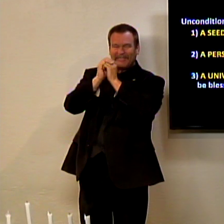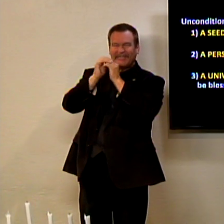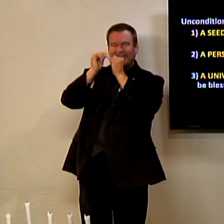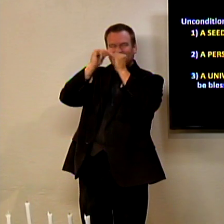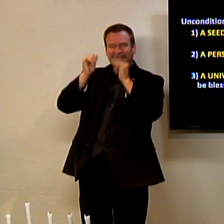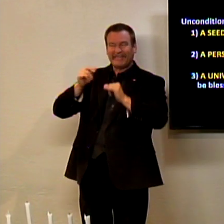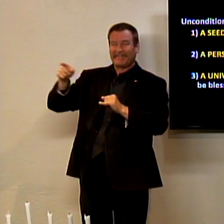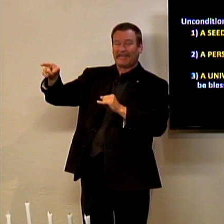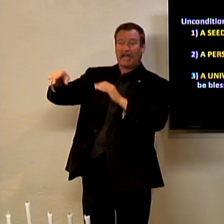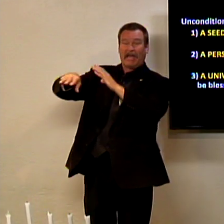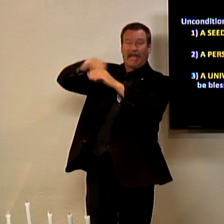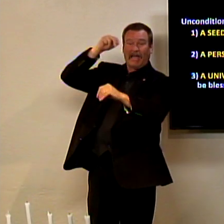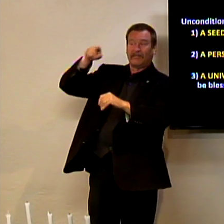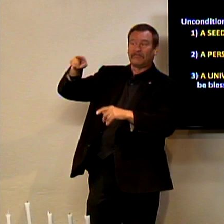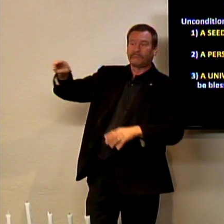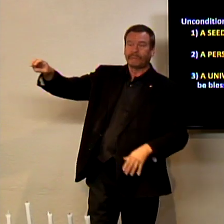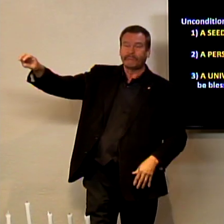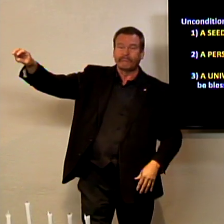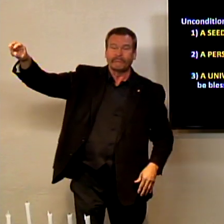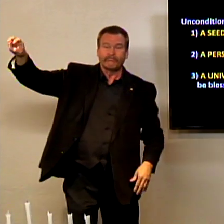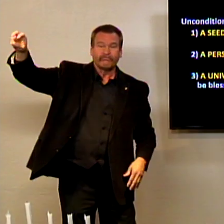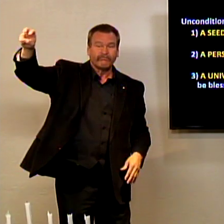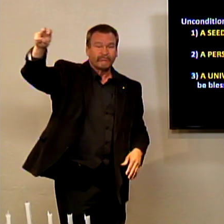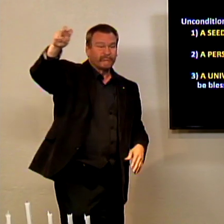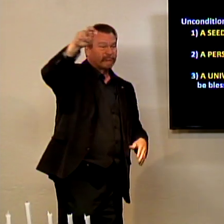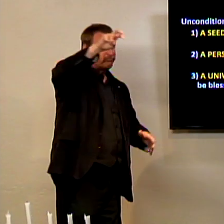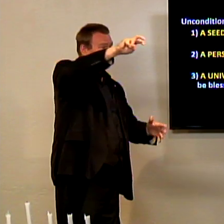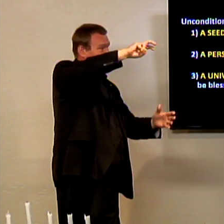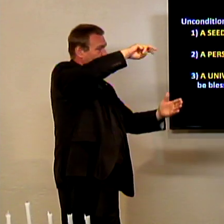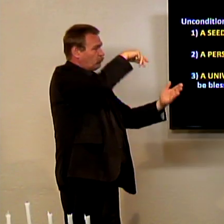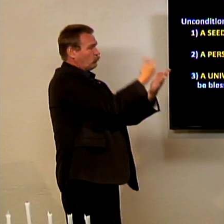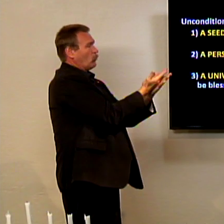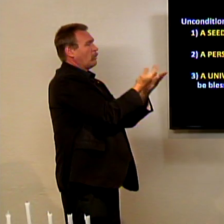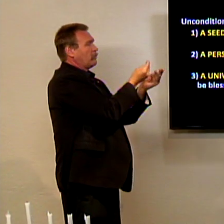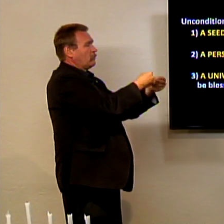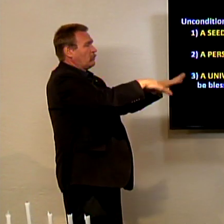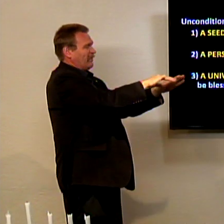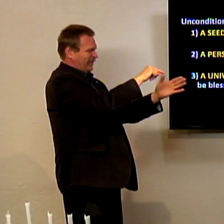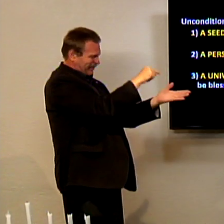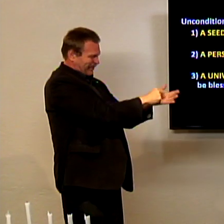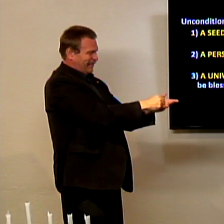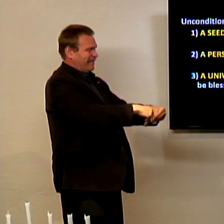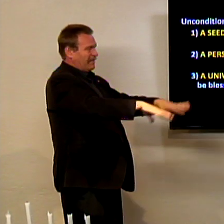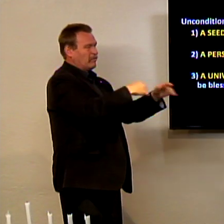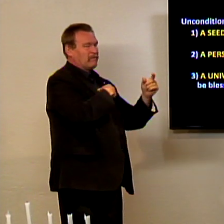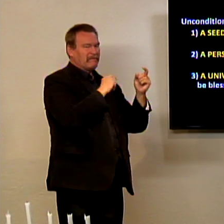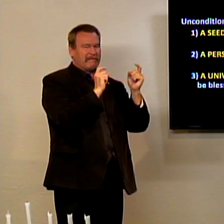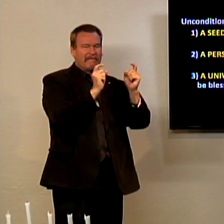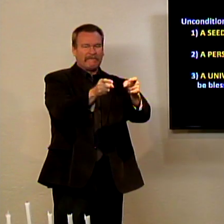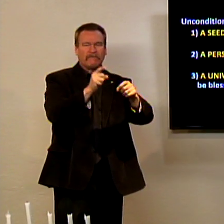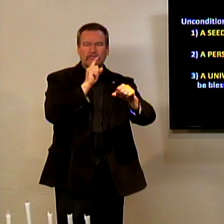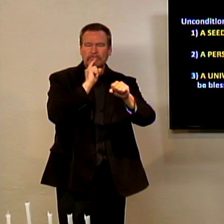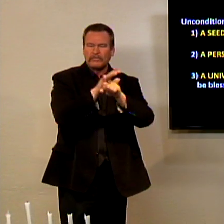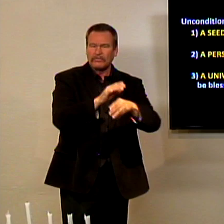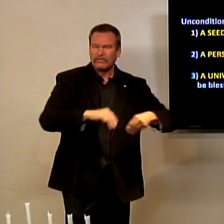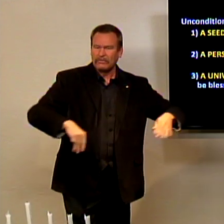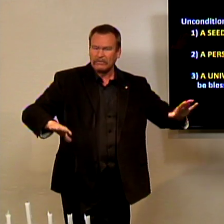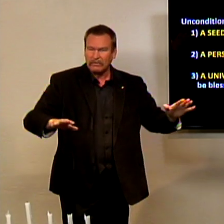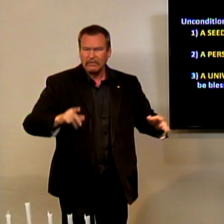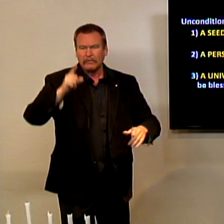From when God came out of and they traveled as well into a land. And God gave him that